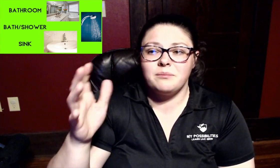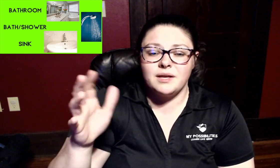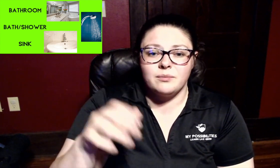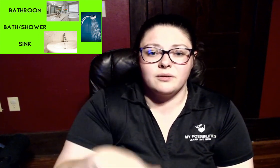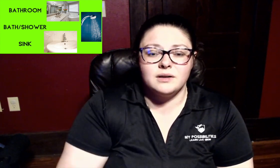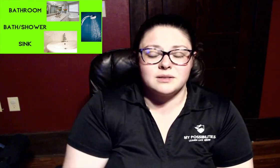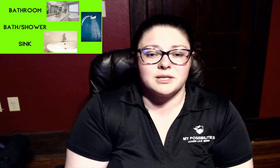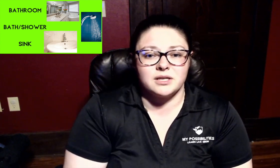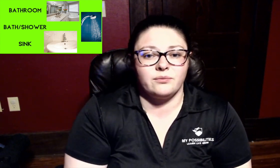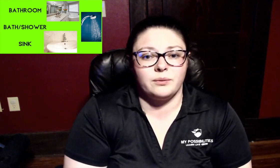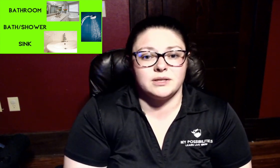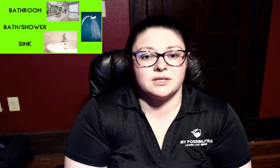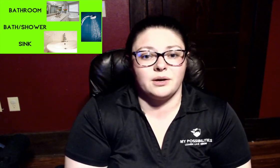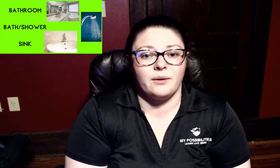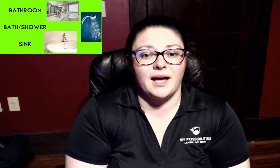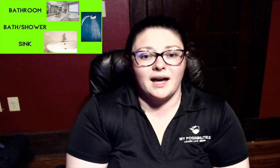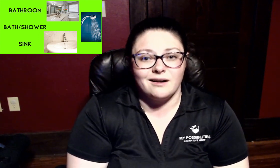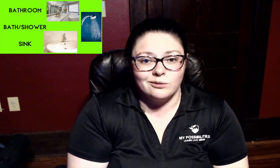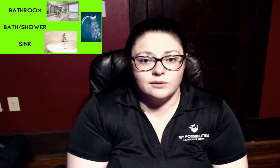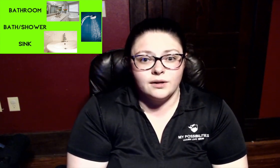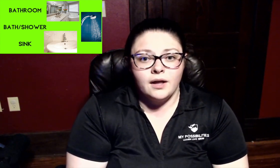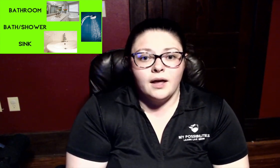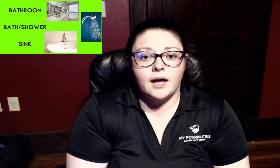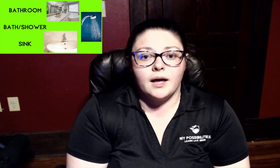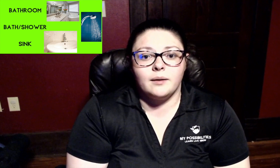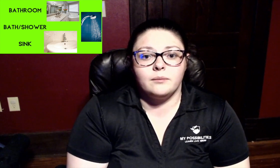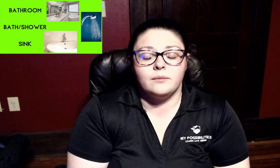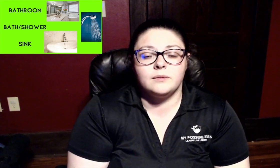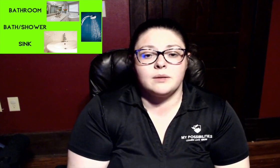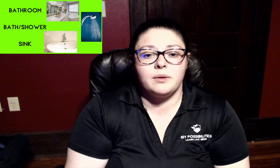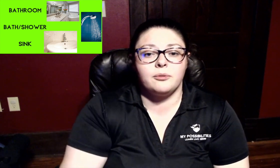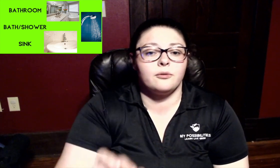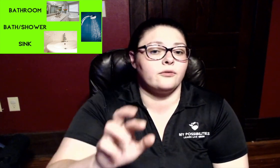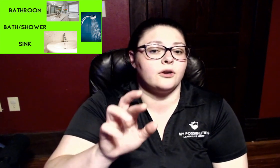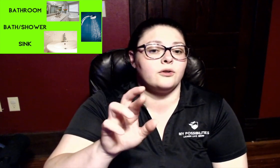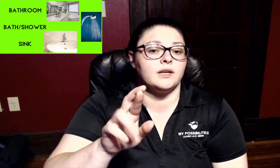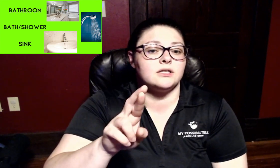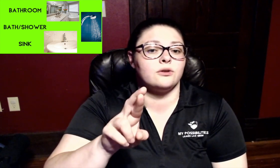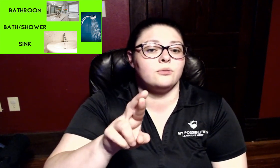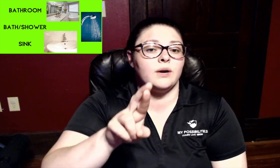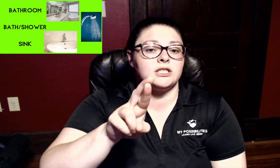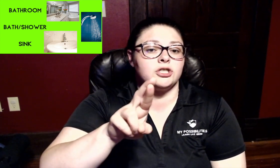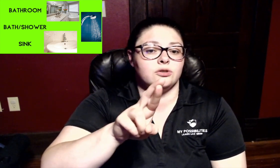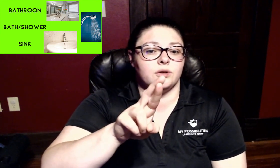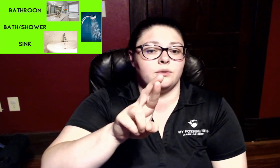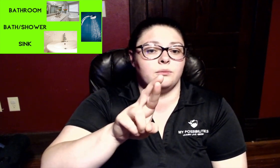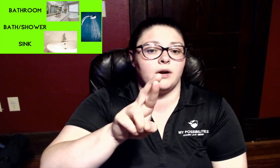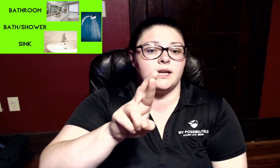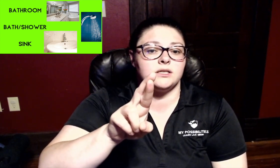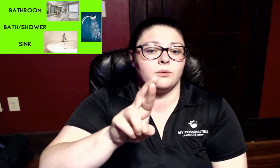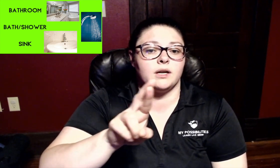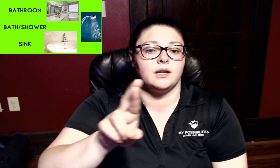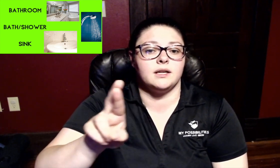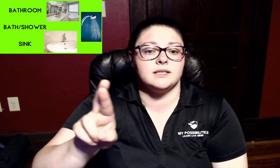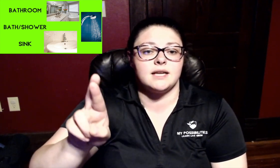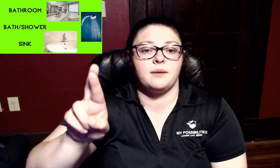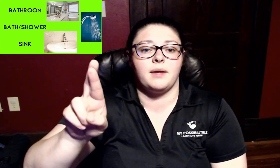people, especially if we was to go out, some people refer to it as the restroom, right? So we're going to instead make the